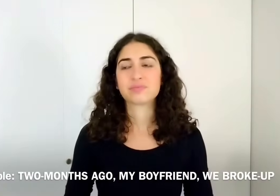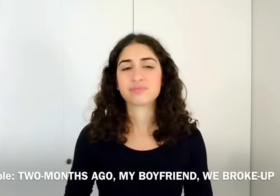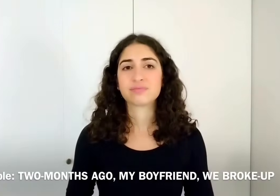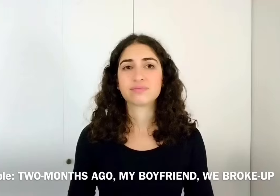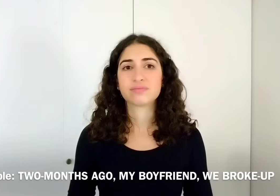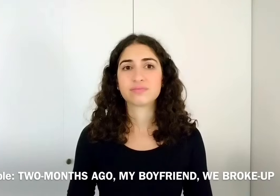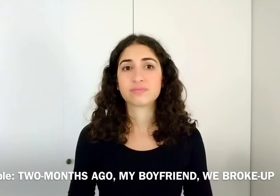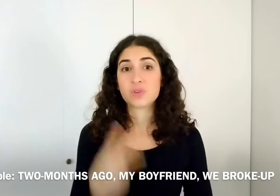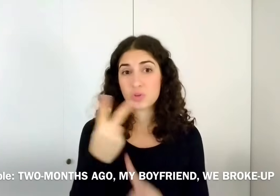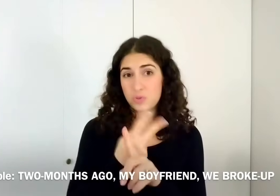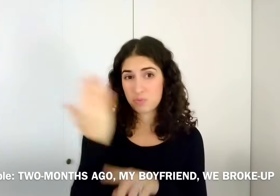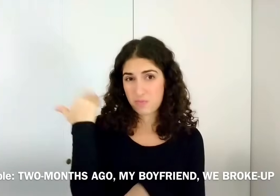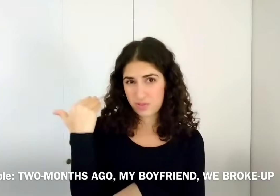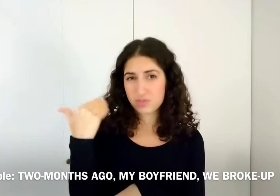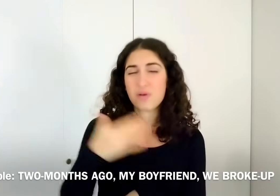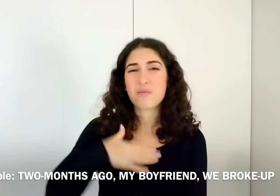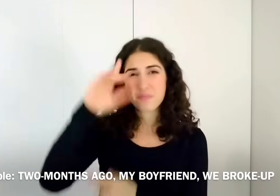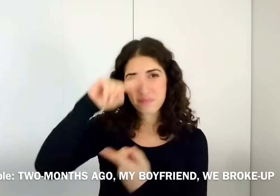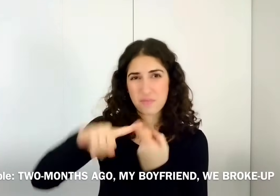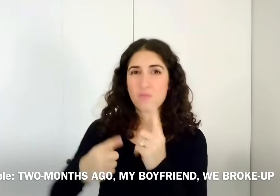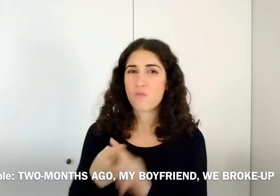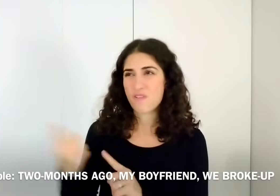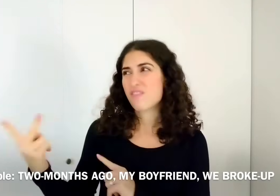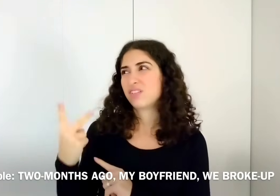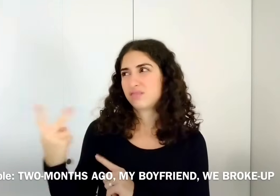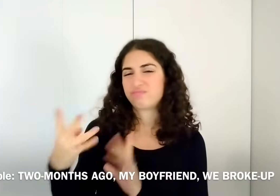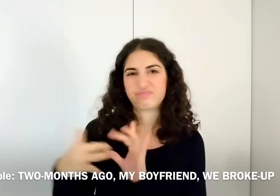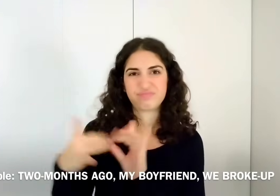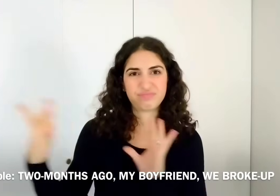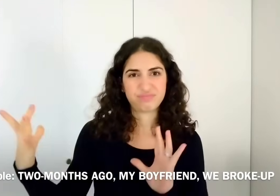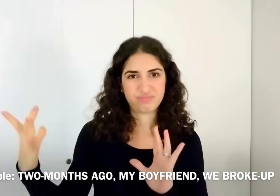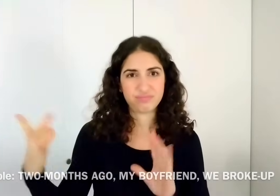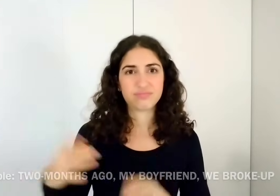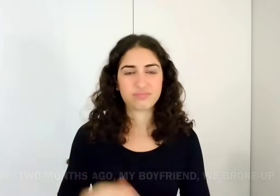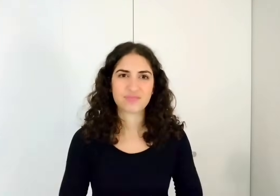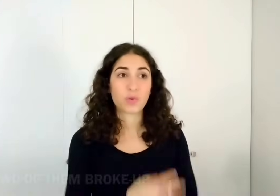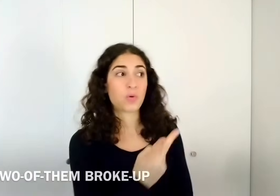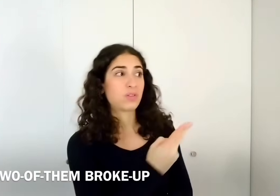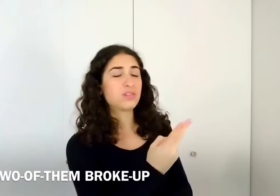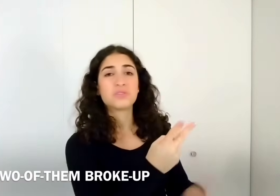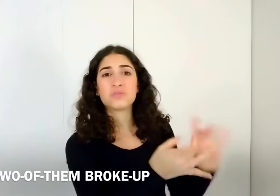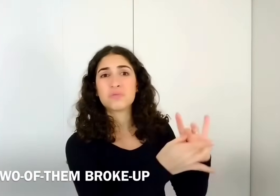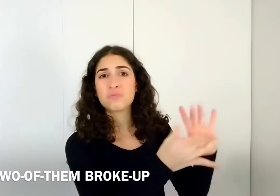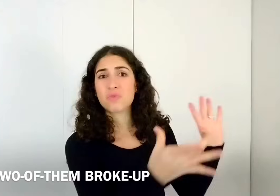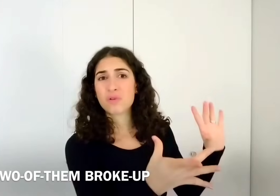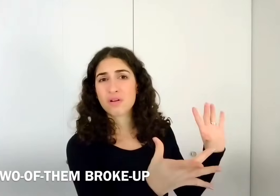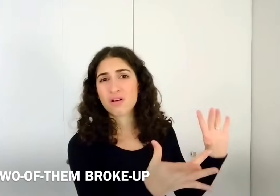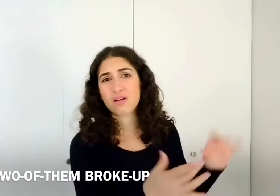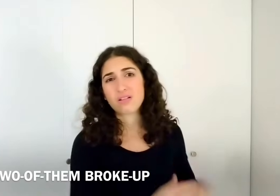example, 2 months ago, my boyfriend, he and I broke up, or the two of them broke up.